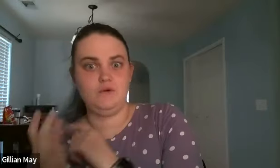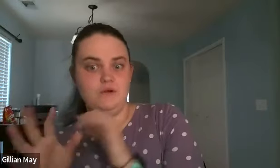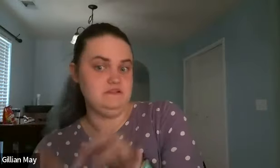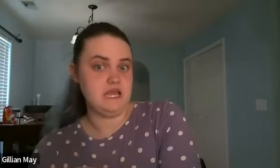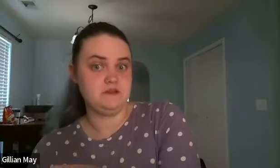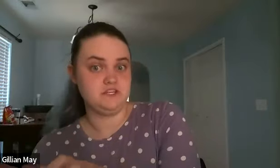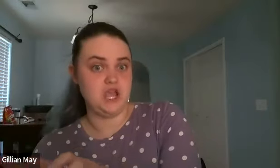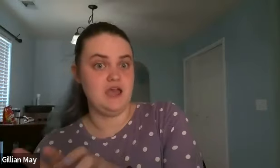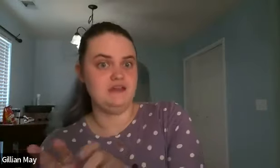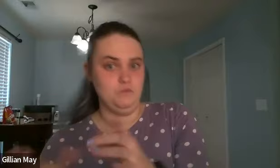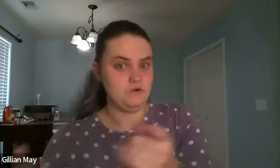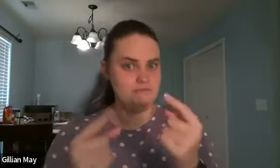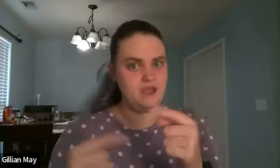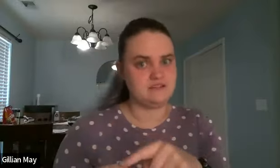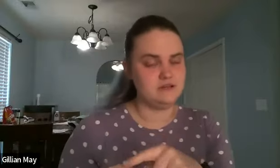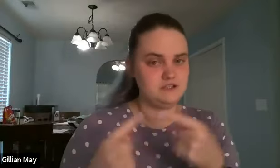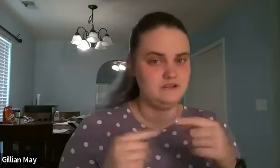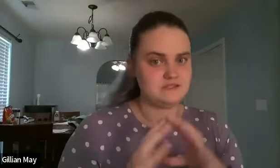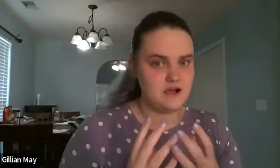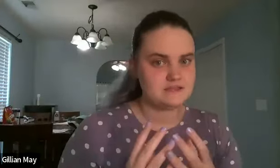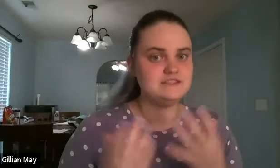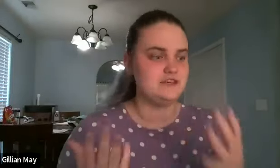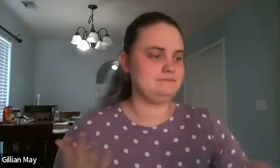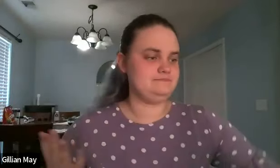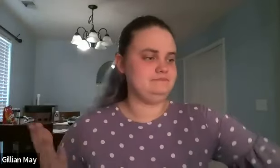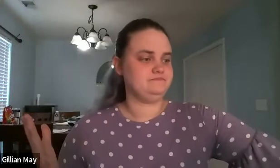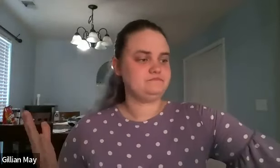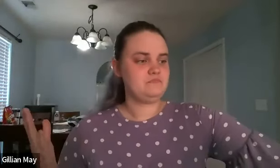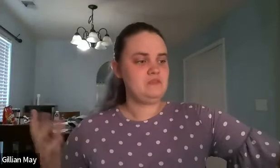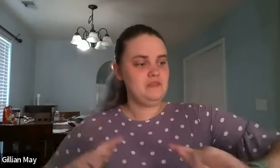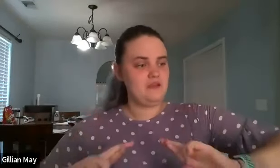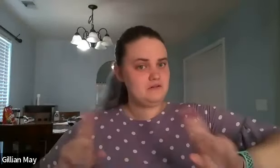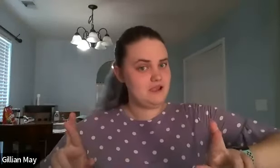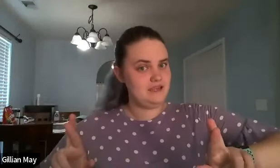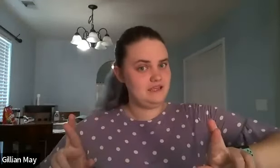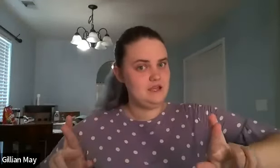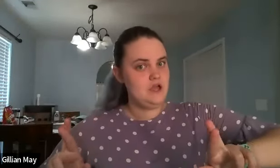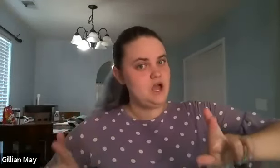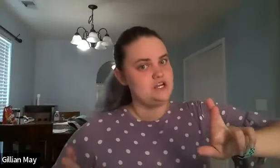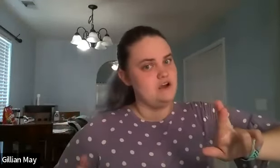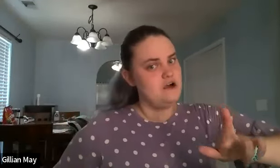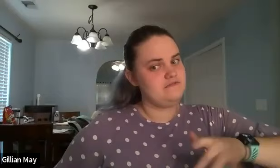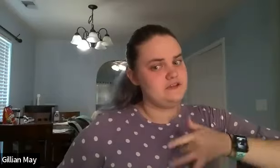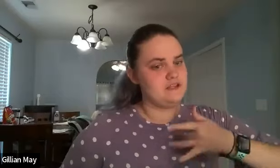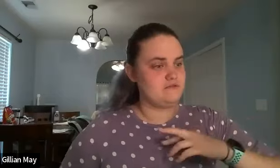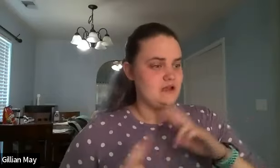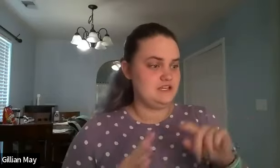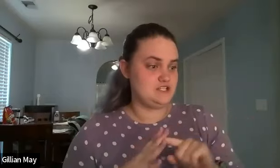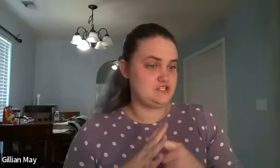or even type it in the chat, and we'll come back to it during this class. So, all righty. Are y'all feeling ready to